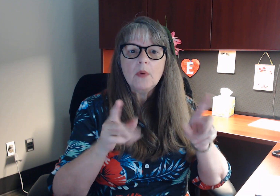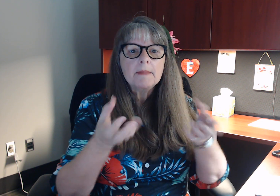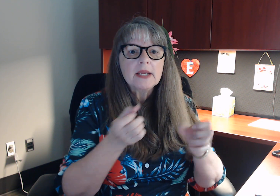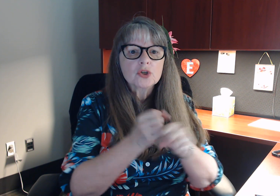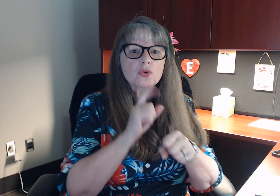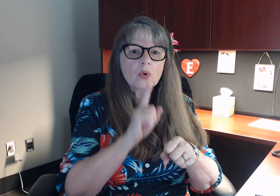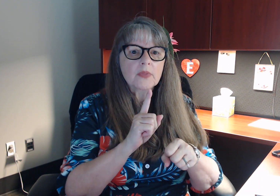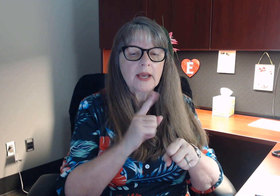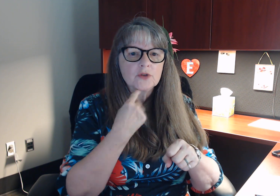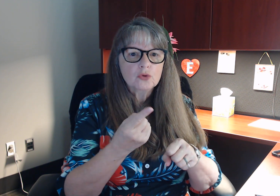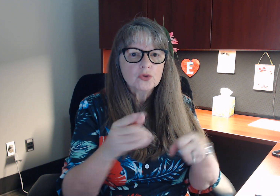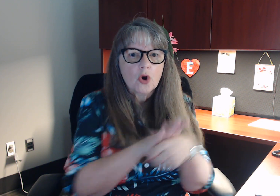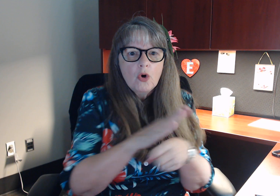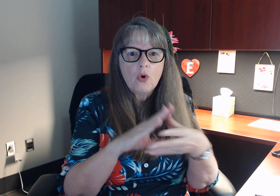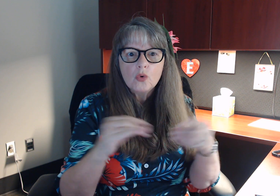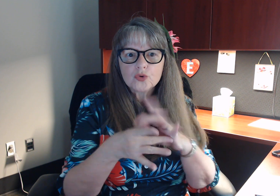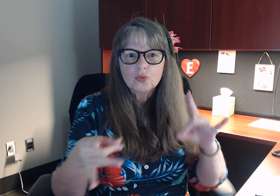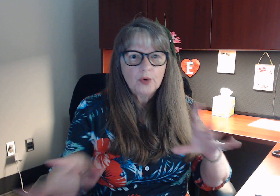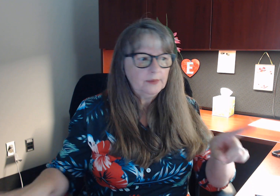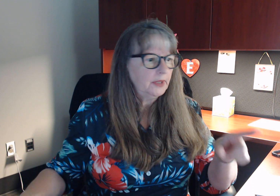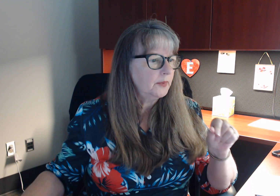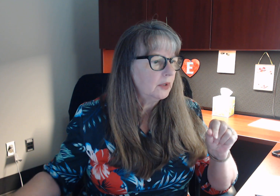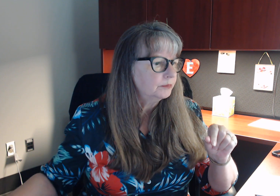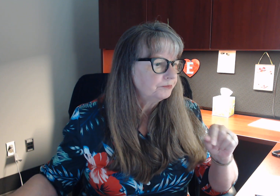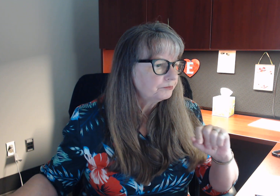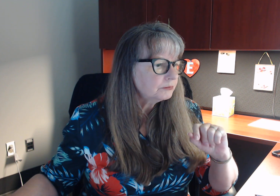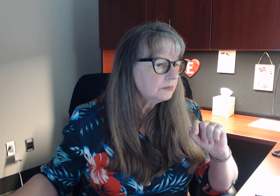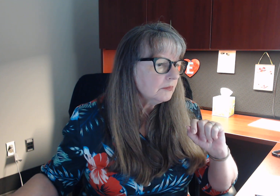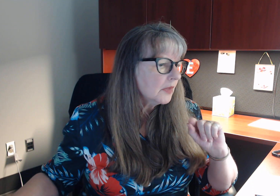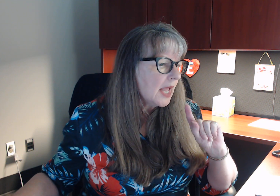make sure that I've told you the whole story. Here we go.